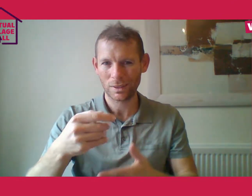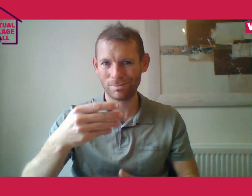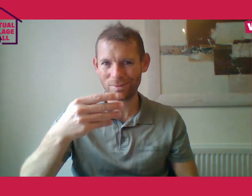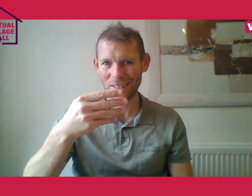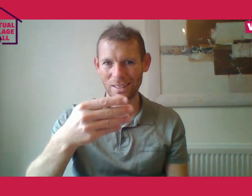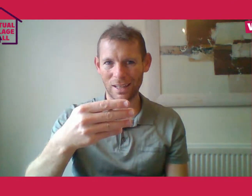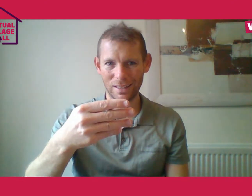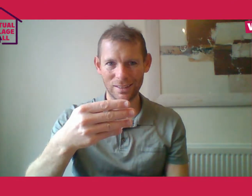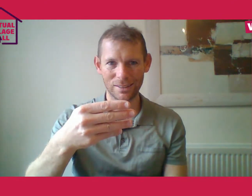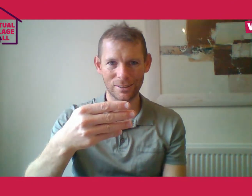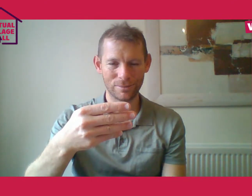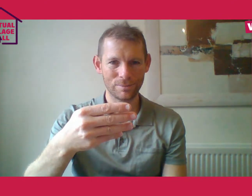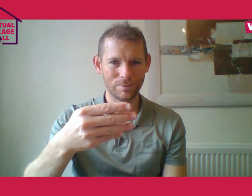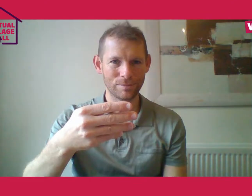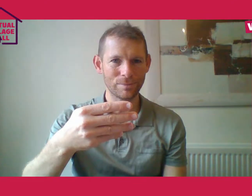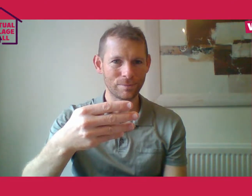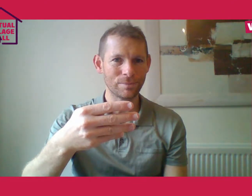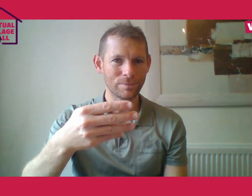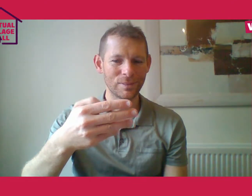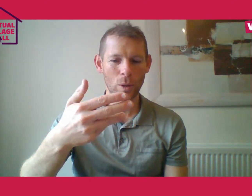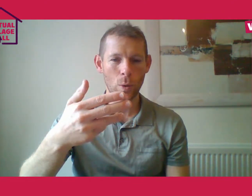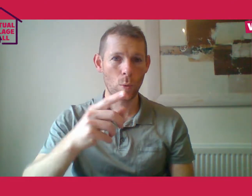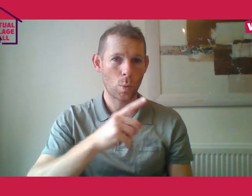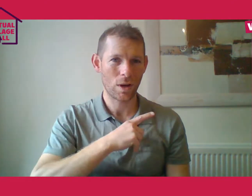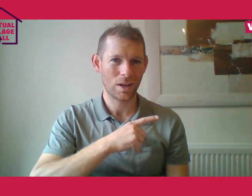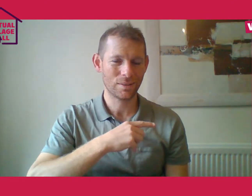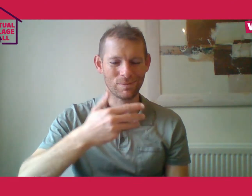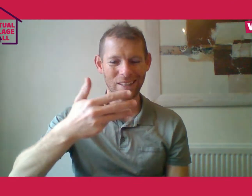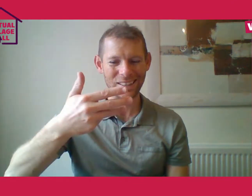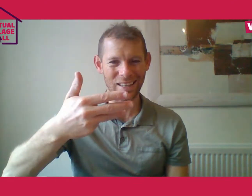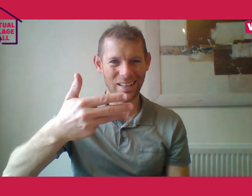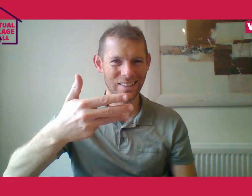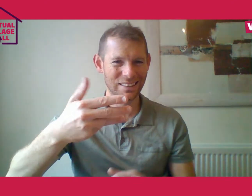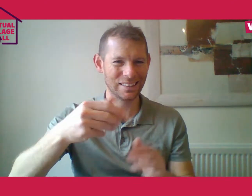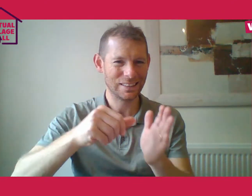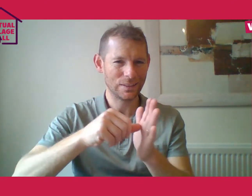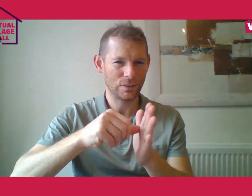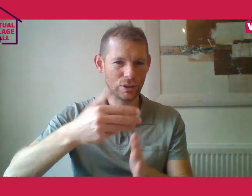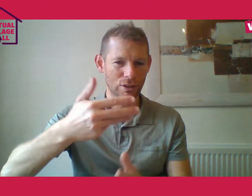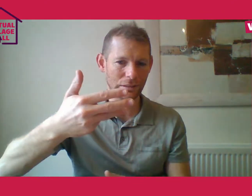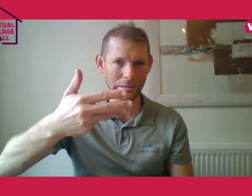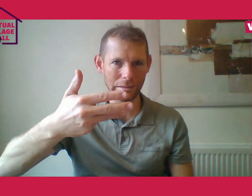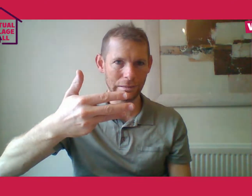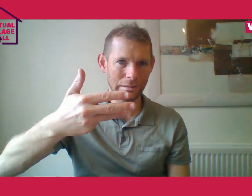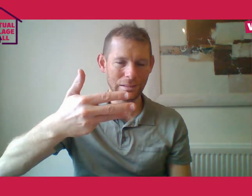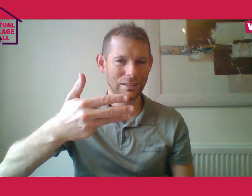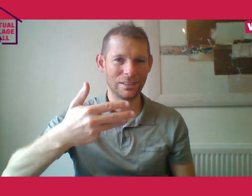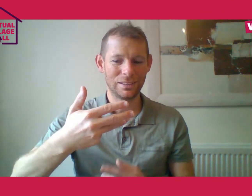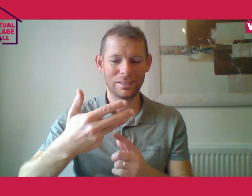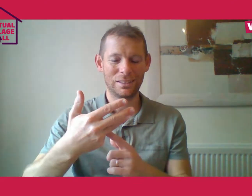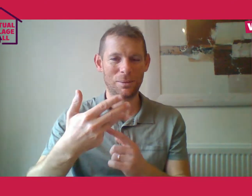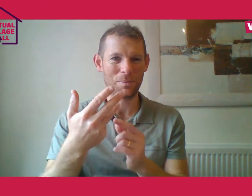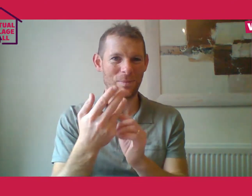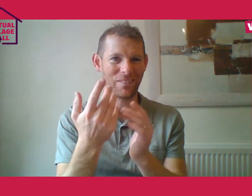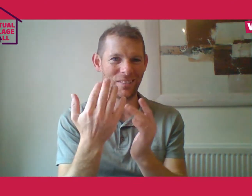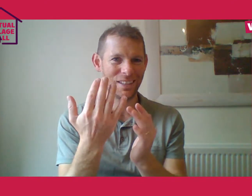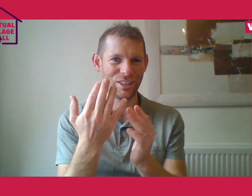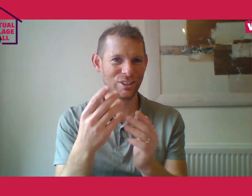For me, I usually do it like this actually, it's easier. That's sometimes quite difficult to get your fingers into that